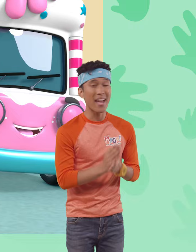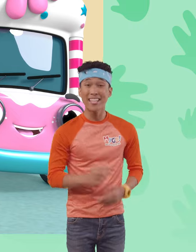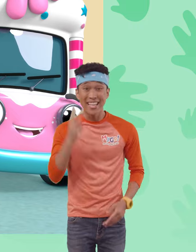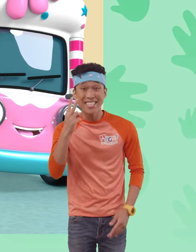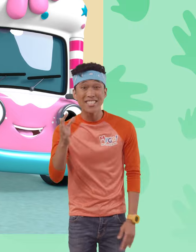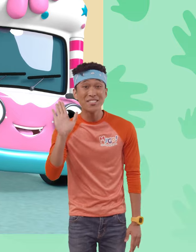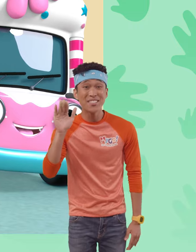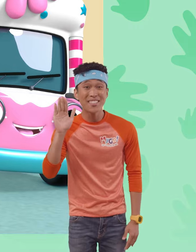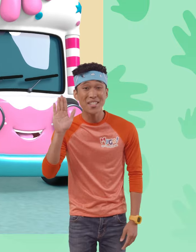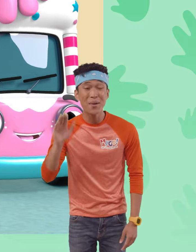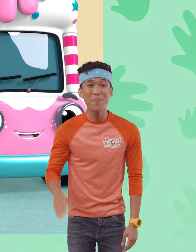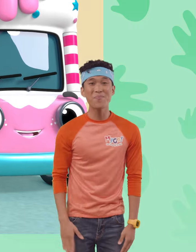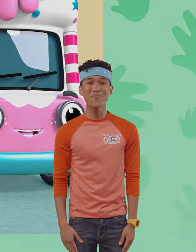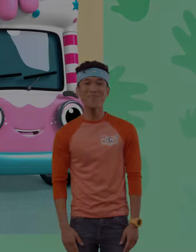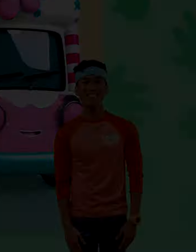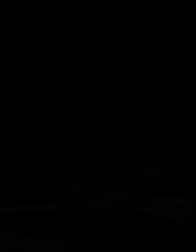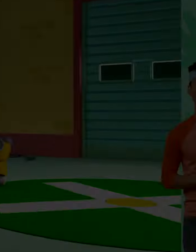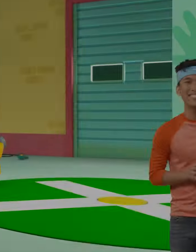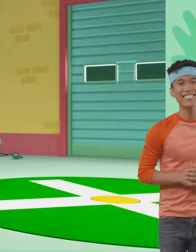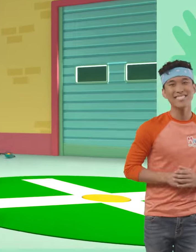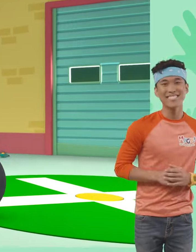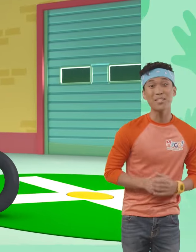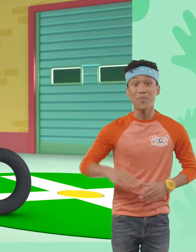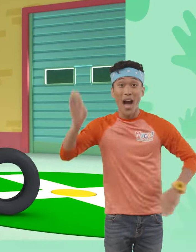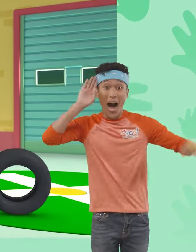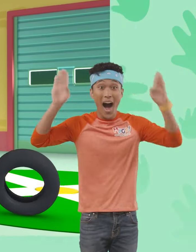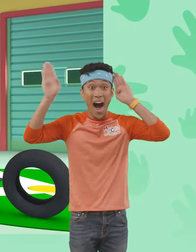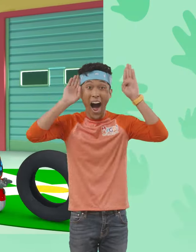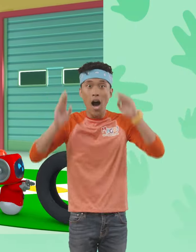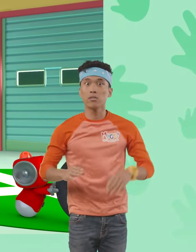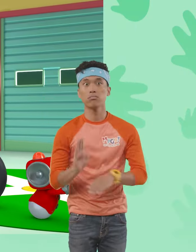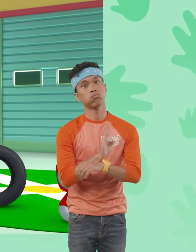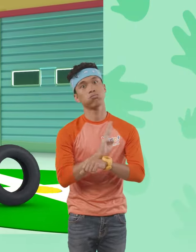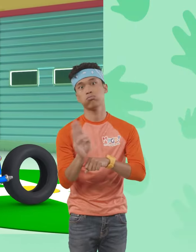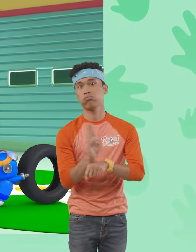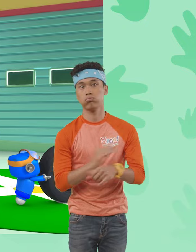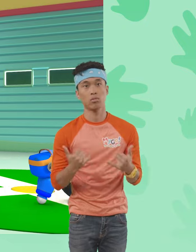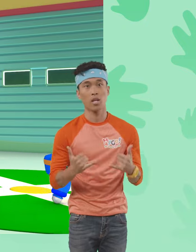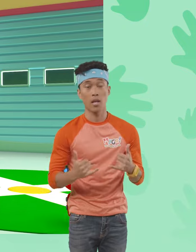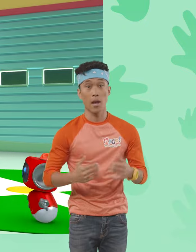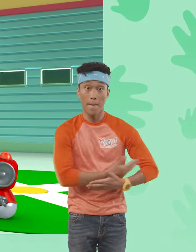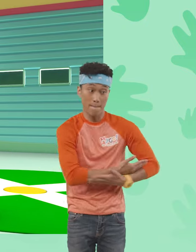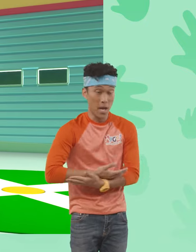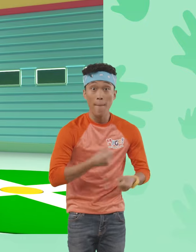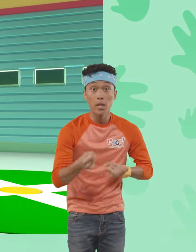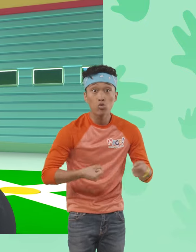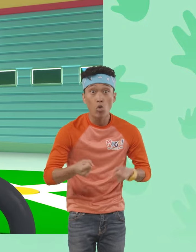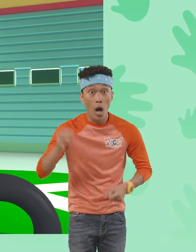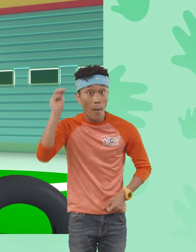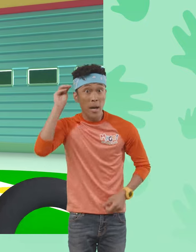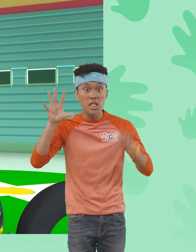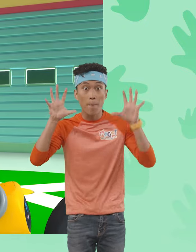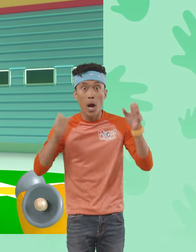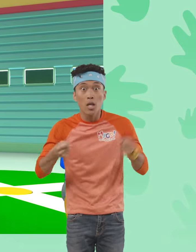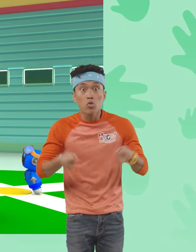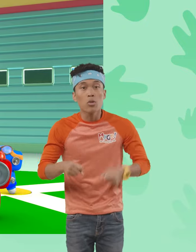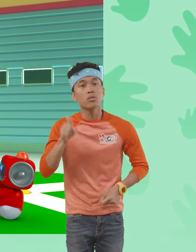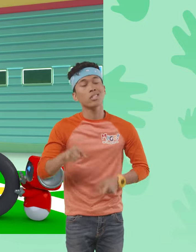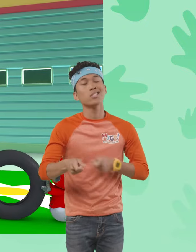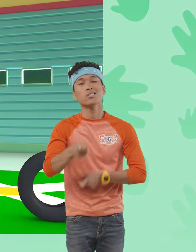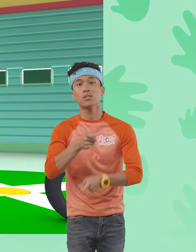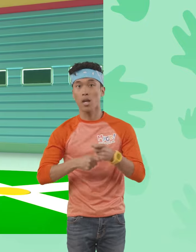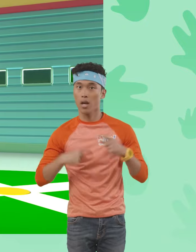soon. Bye! Hello, everyone. It's busy today. Baby Truck and Max the Monster Truck need a